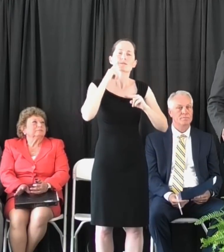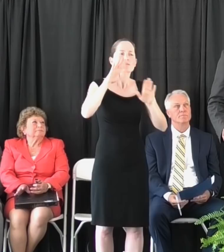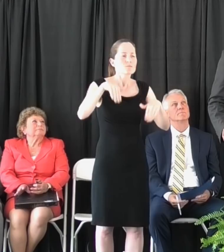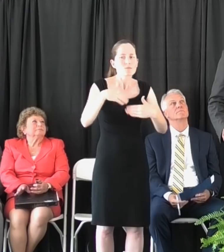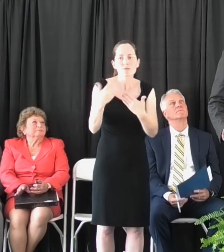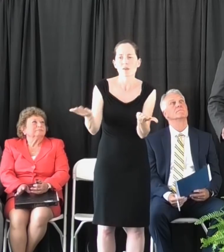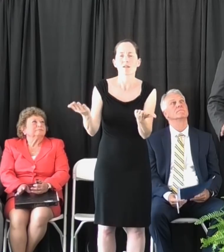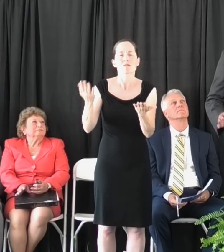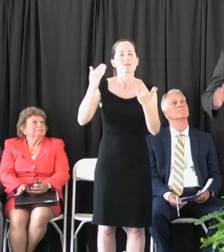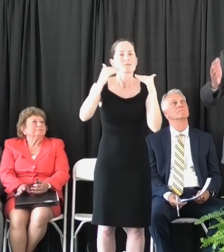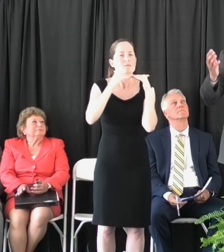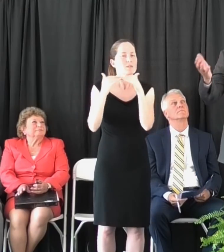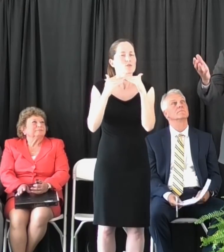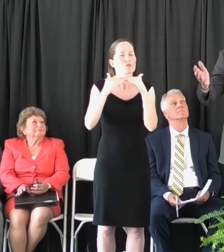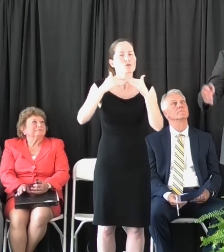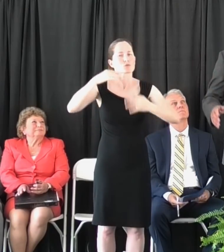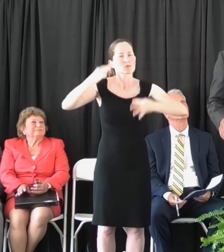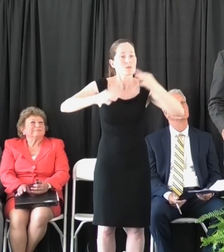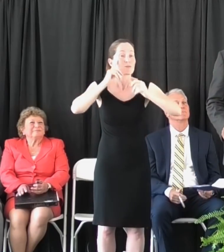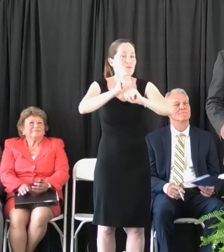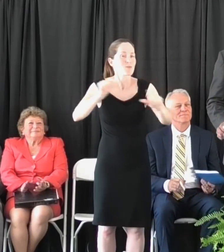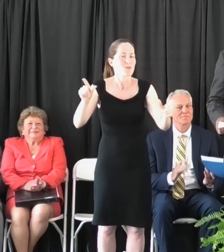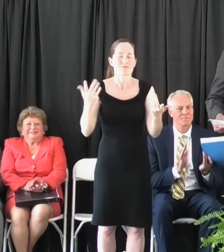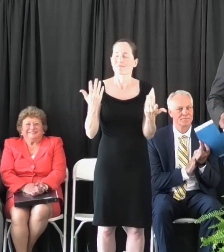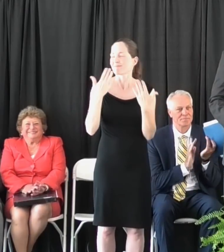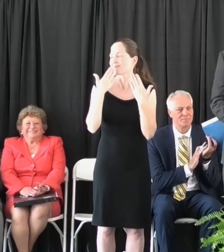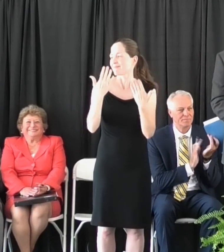justice for all. With that, thank you.